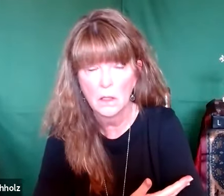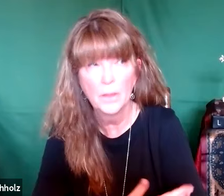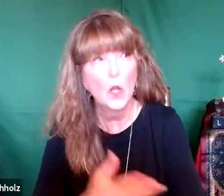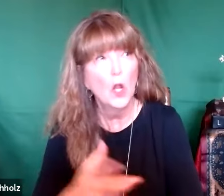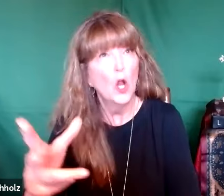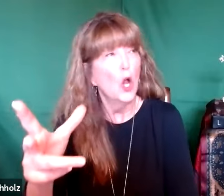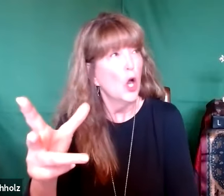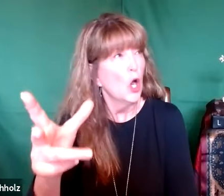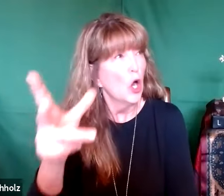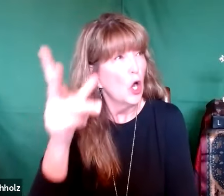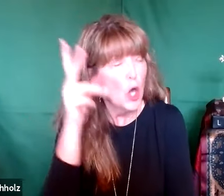in the darkness